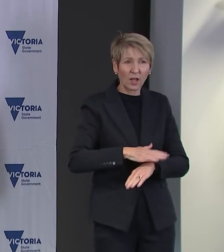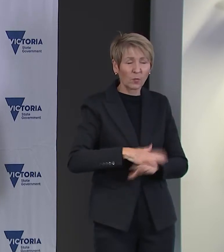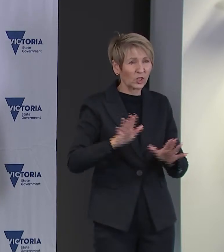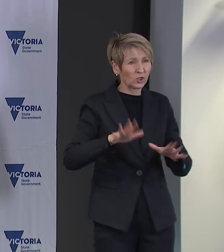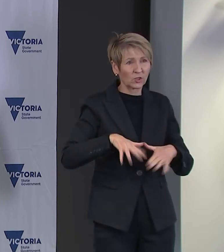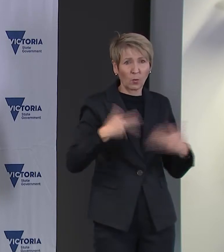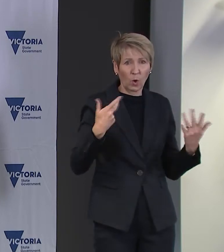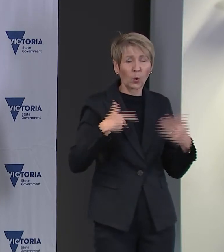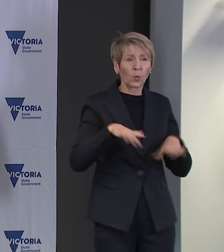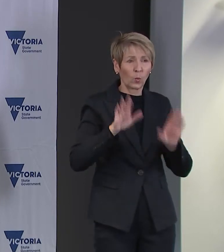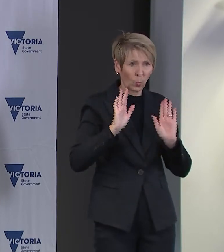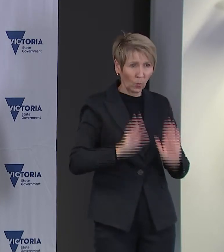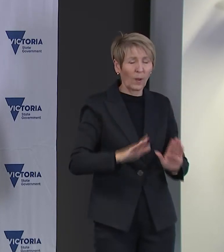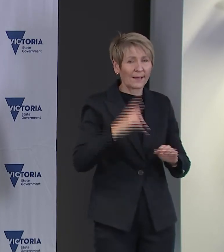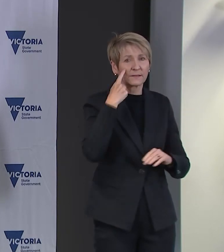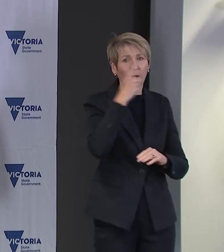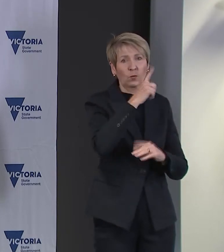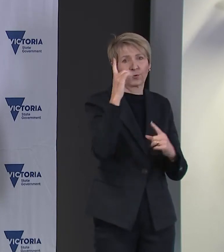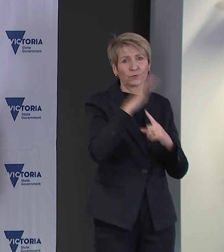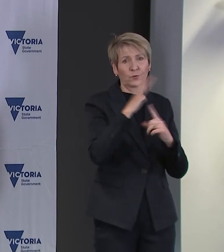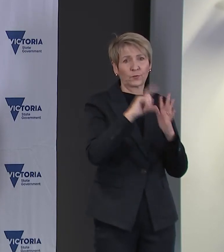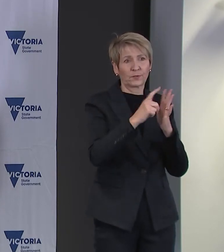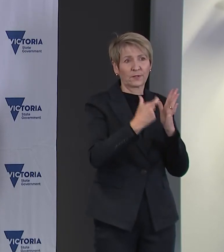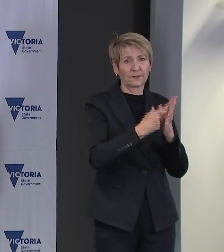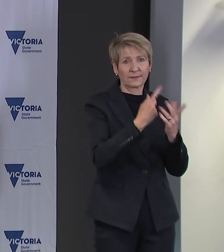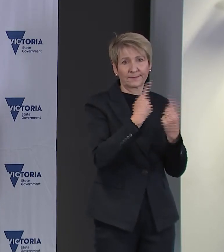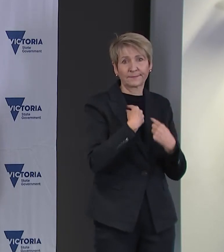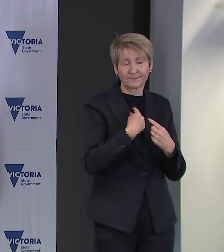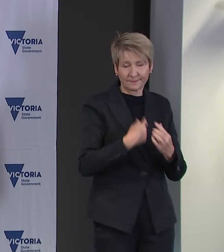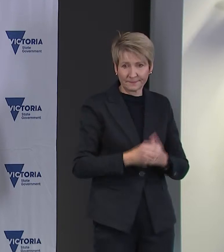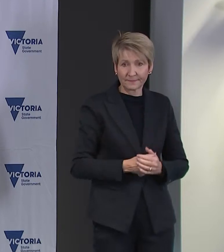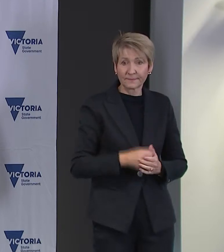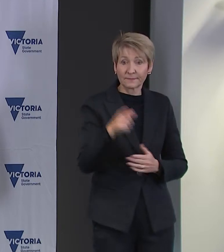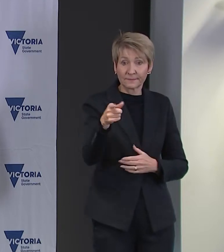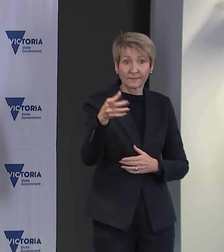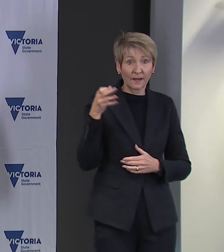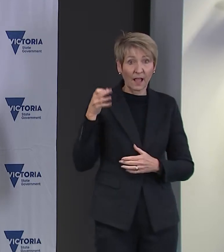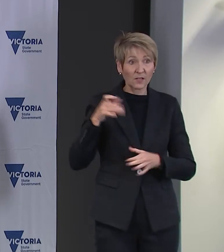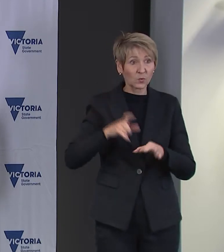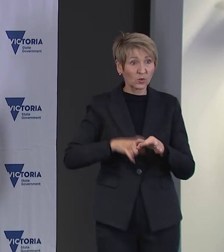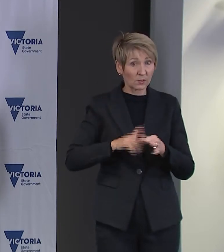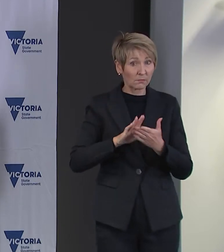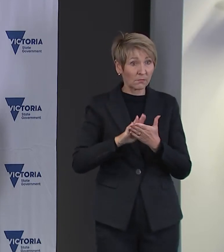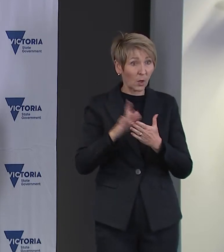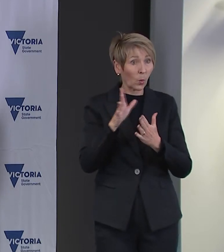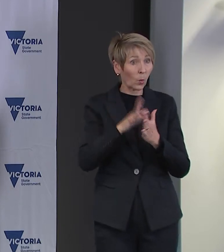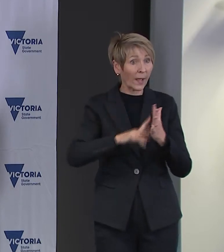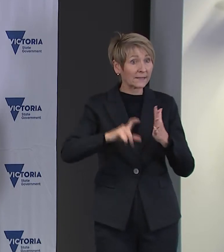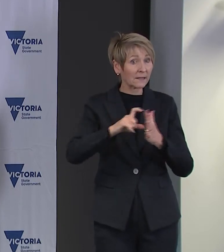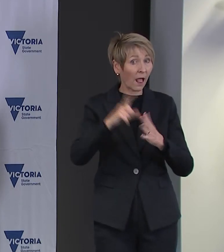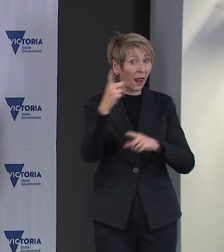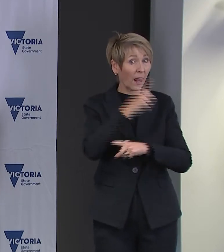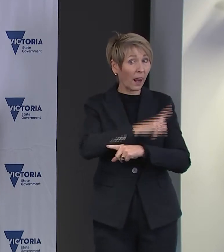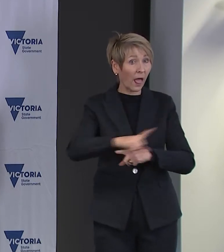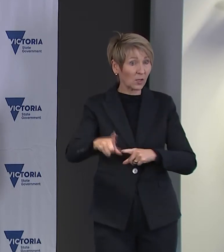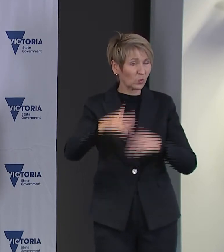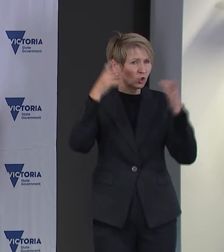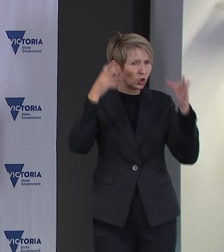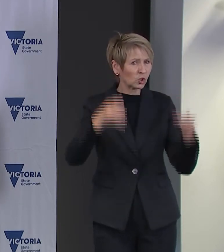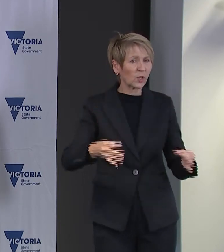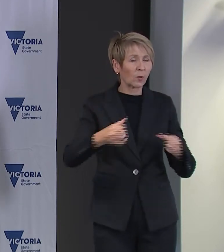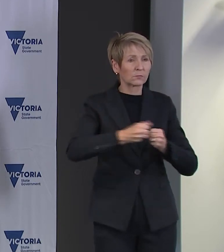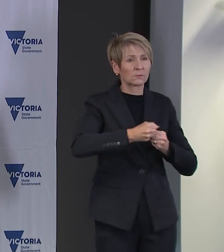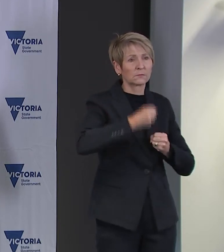say about that in coming days. But you made the announcement, didn't you, on Wednesday? We did. Last week to extend. So would it be fair to say